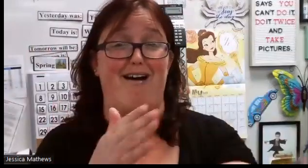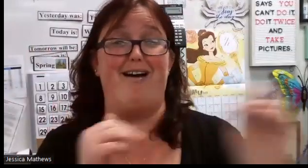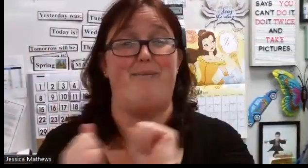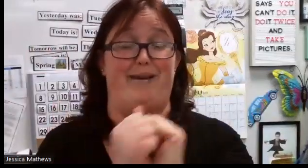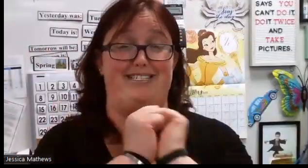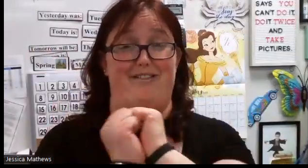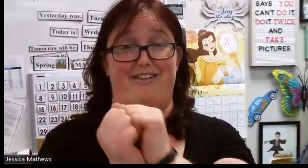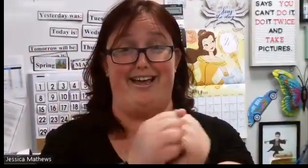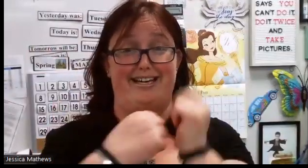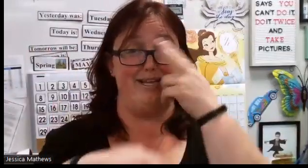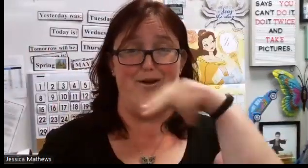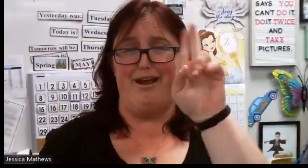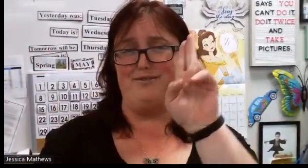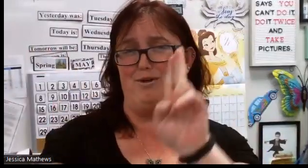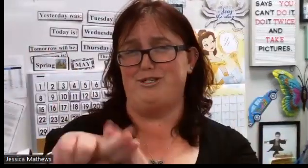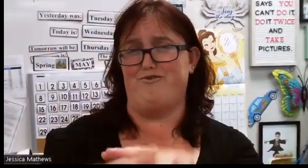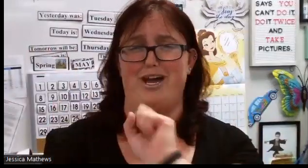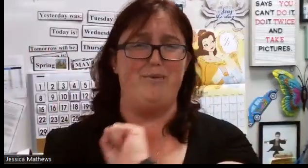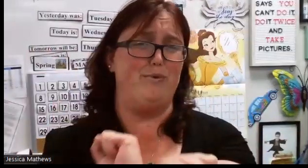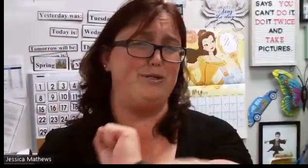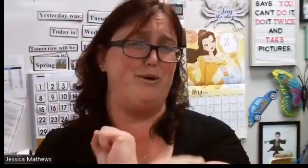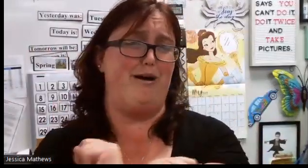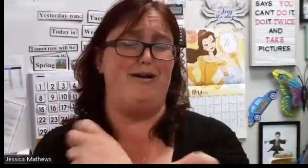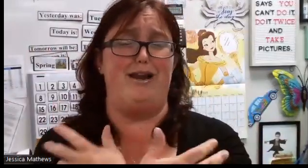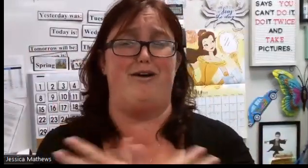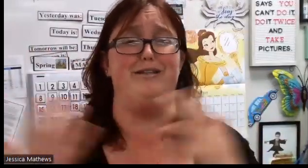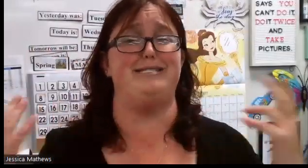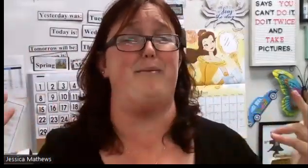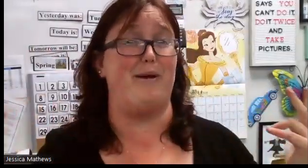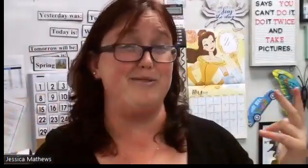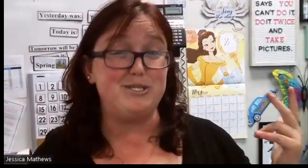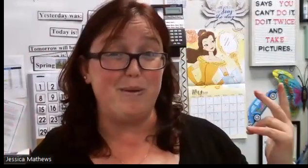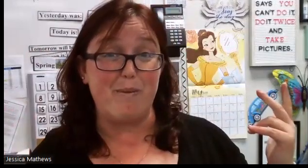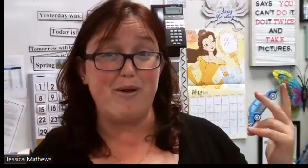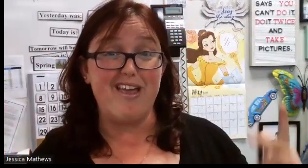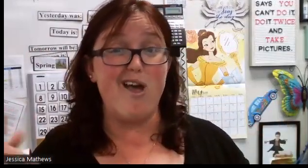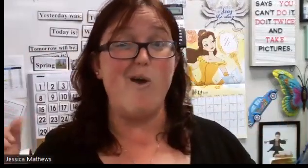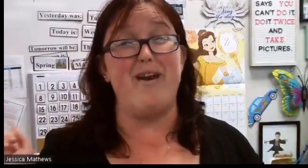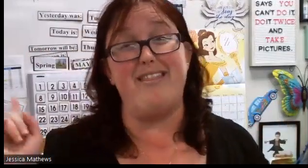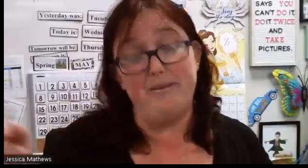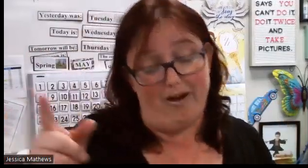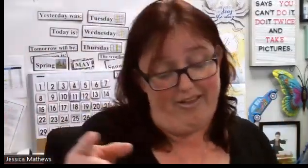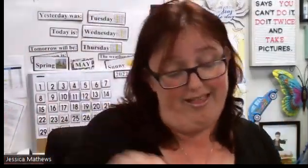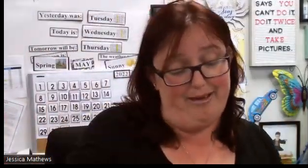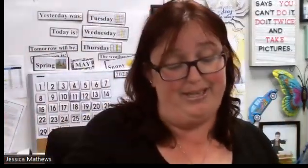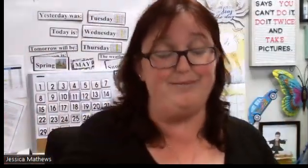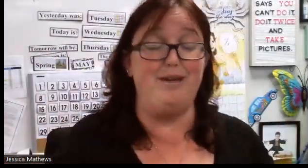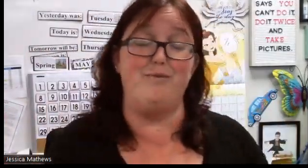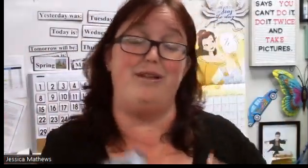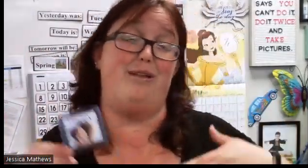all be back together in class, have so much fun, work so hard, and all this time apart will just be a memory. When I think about all that, that makes me really,